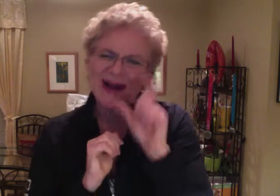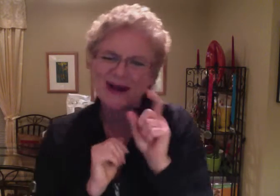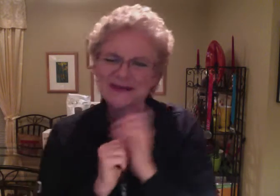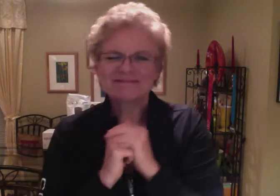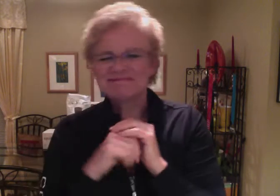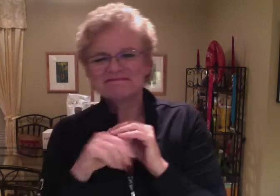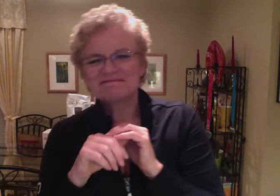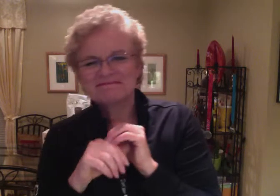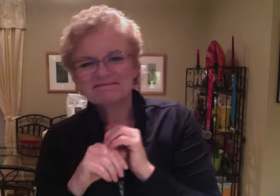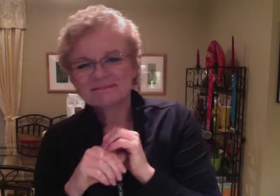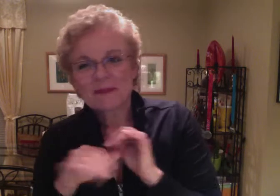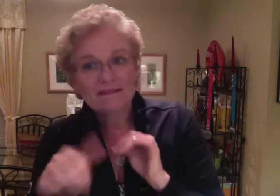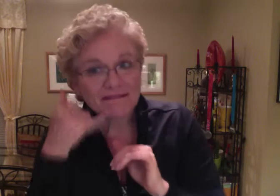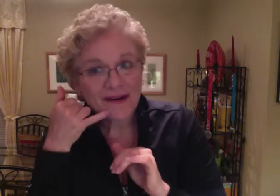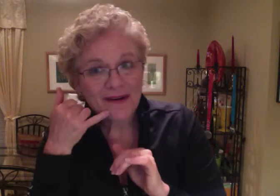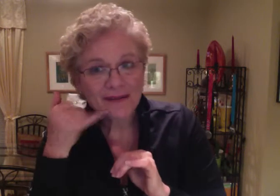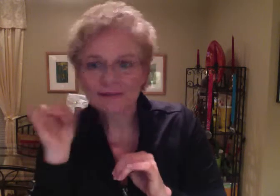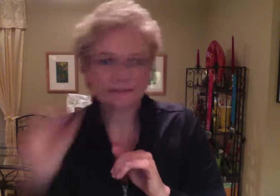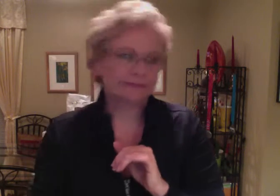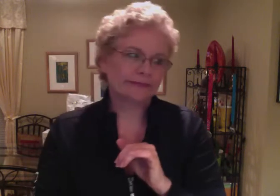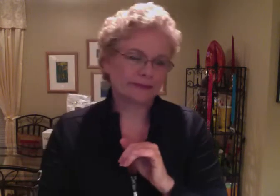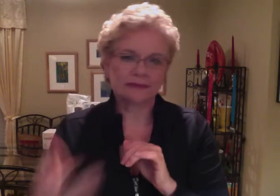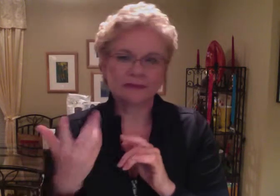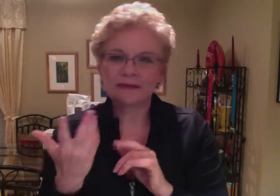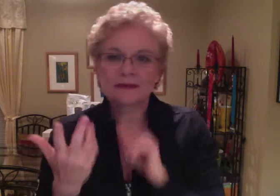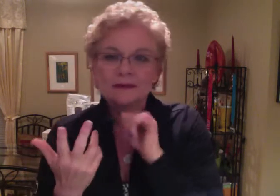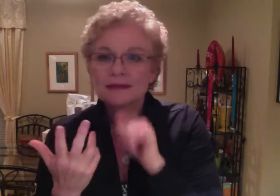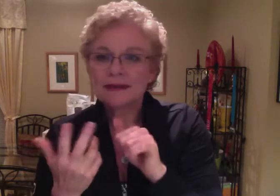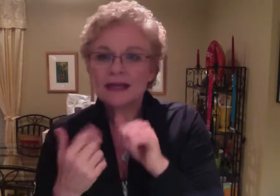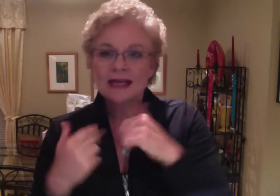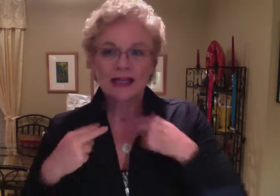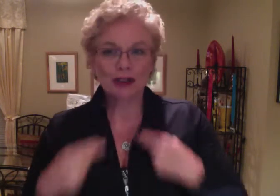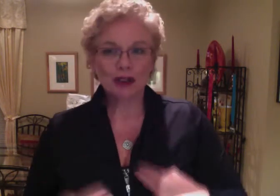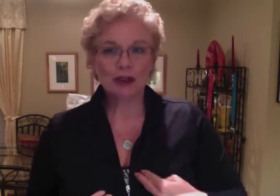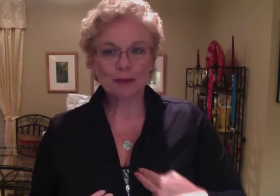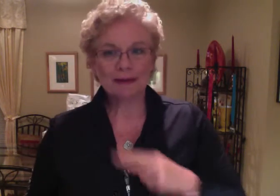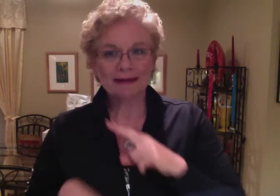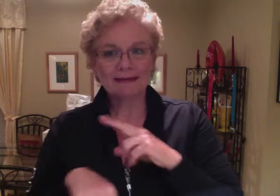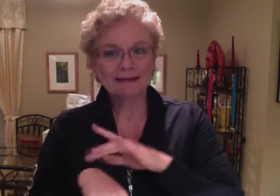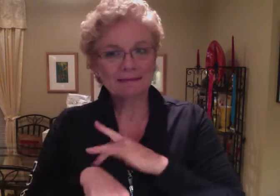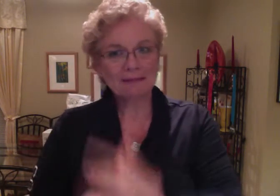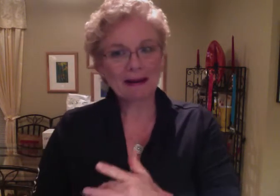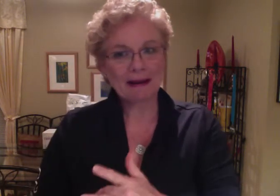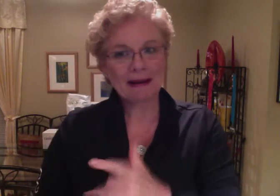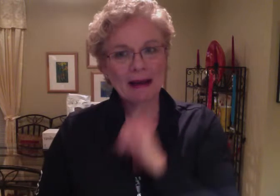don't answer the phone. I mean, it's human nature to want to not be bothered,